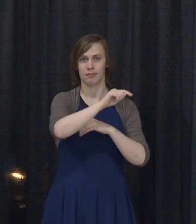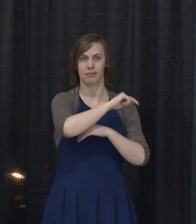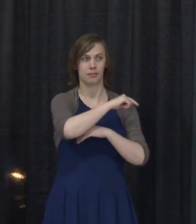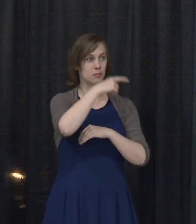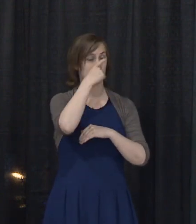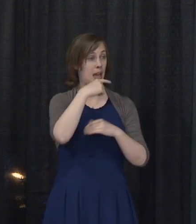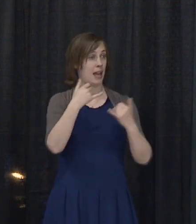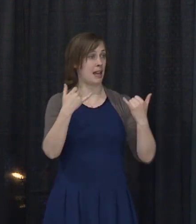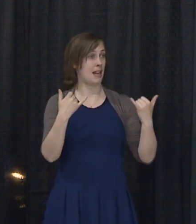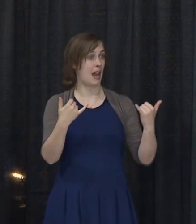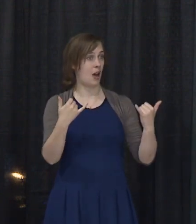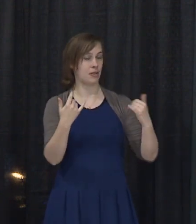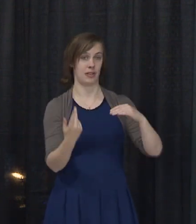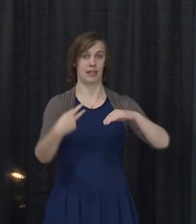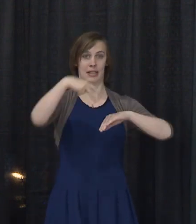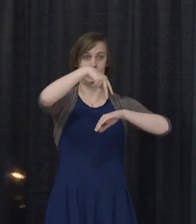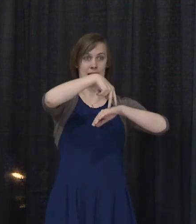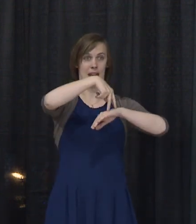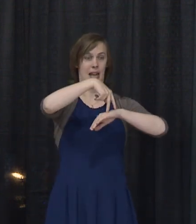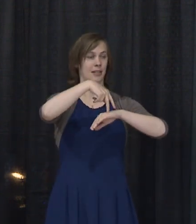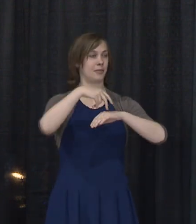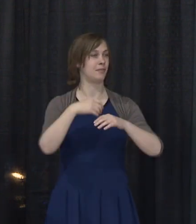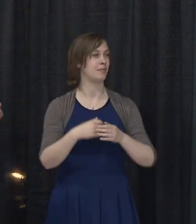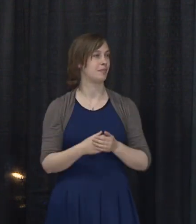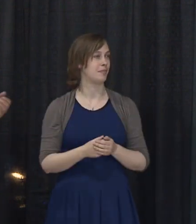now and be acknowledged by our audience.